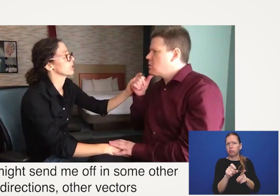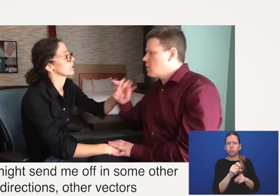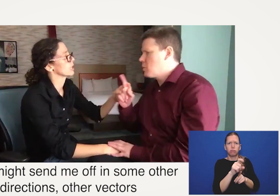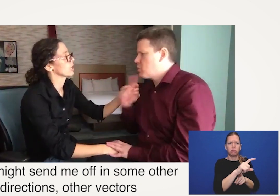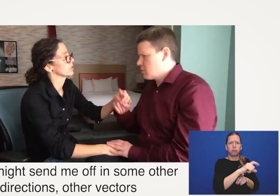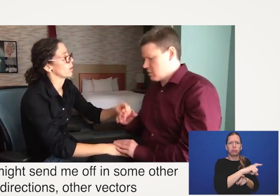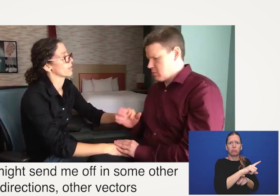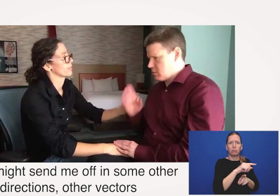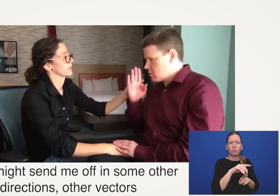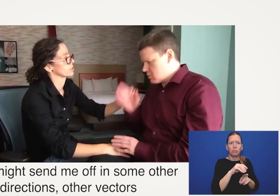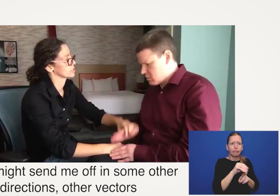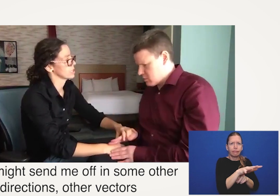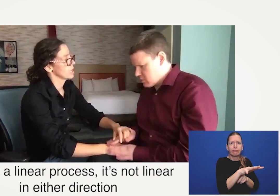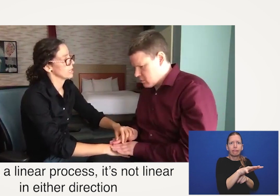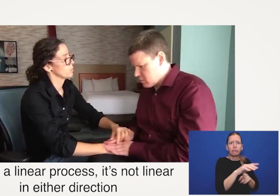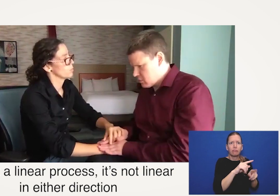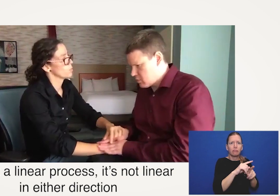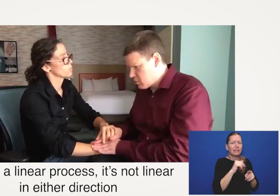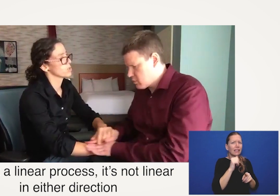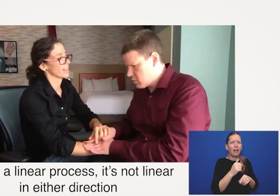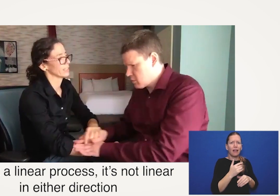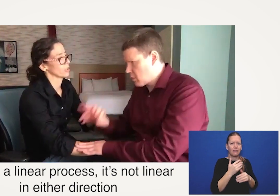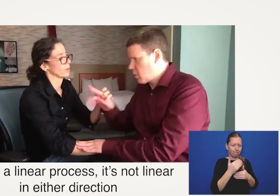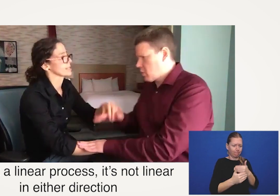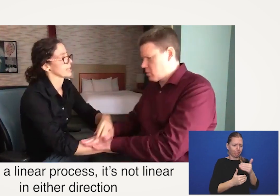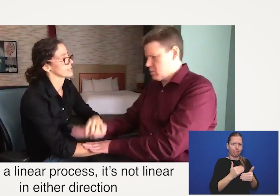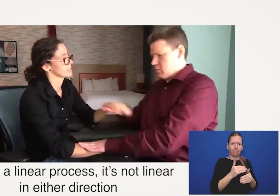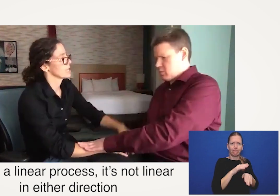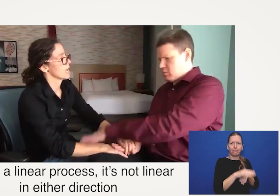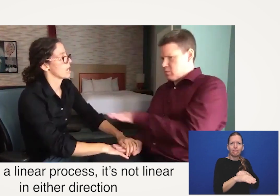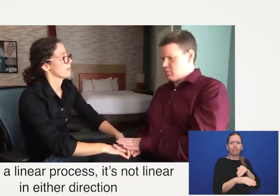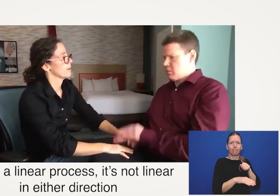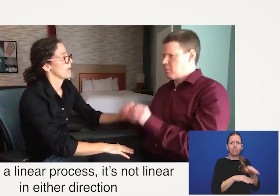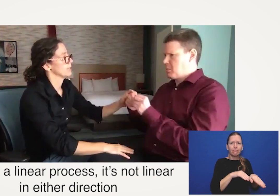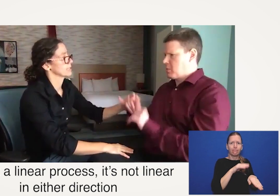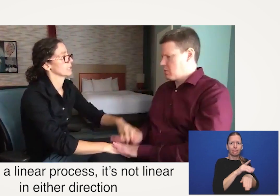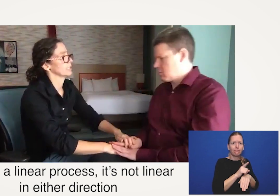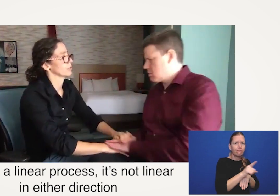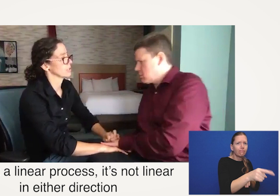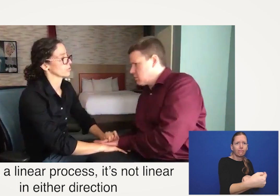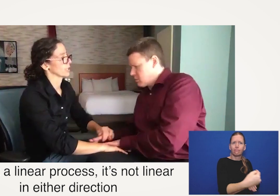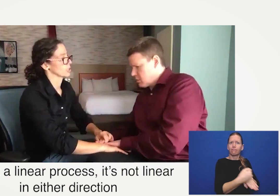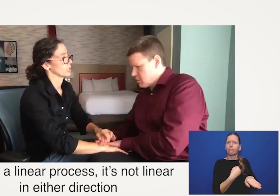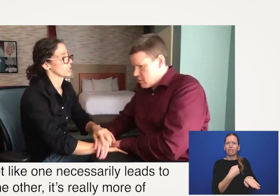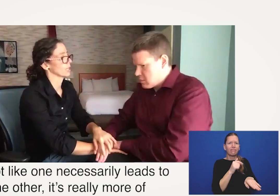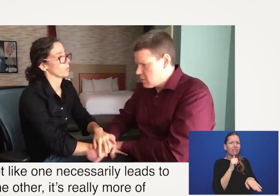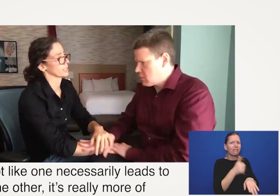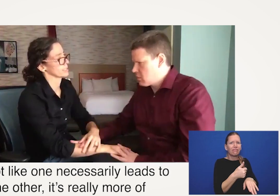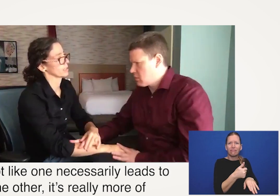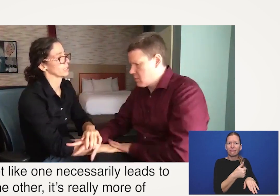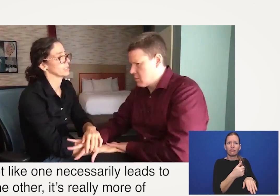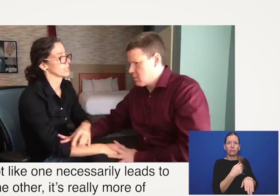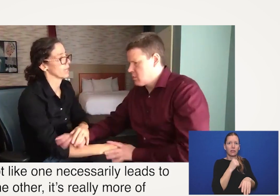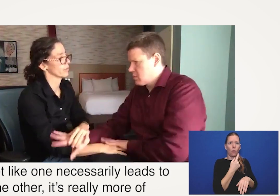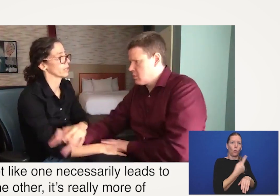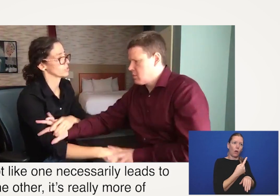directions, other vectors. It's not a linear process, and it's not linear in either direction. It's not like one